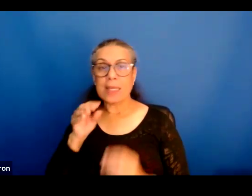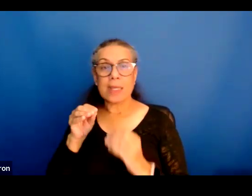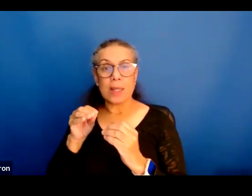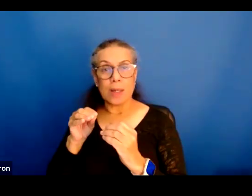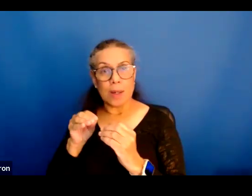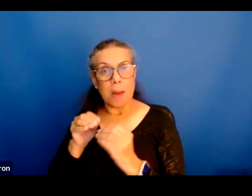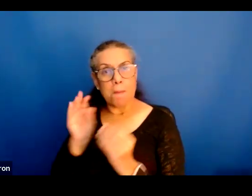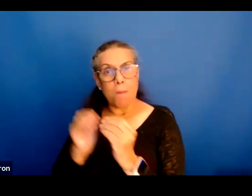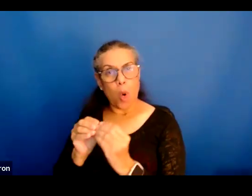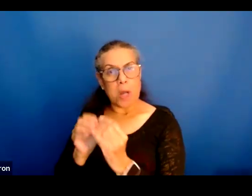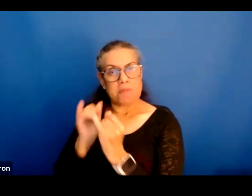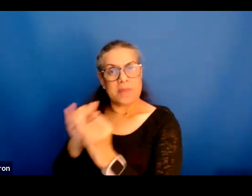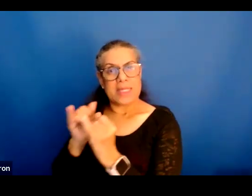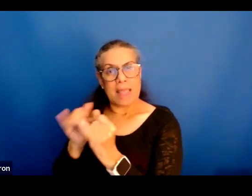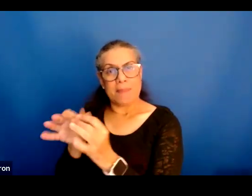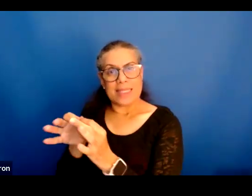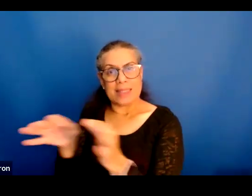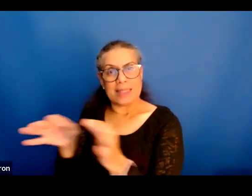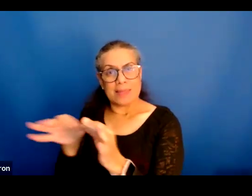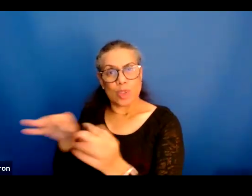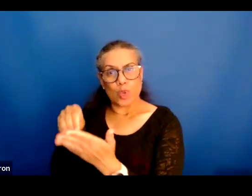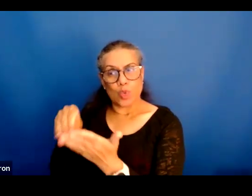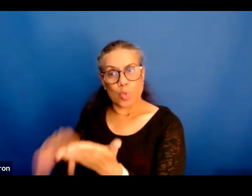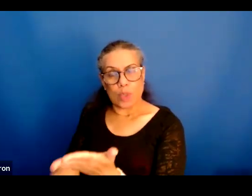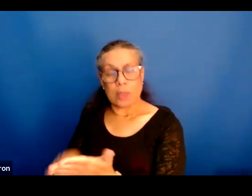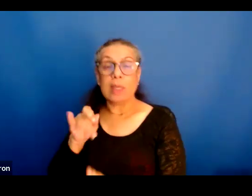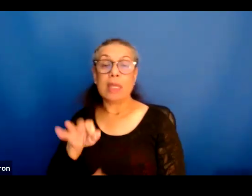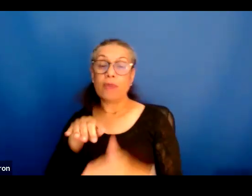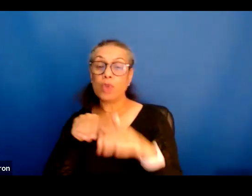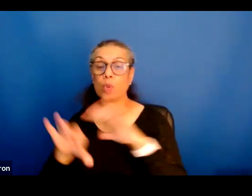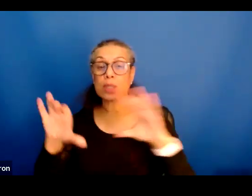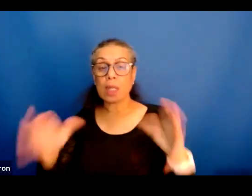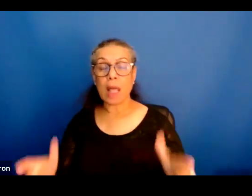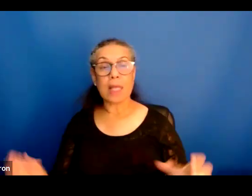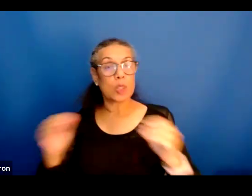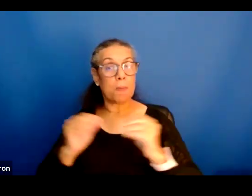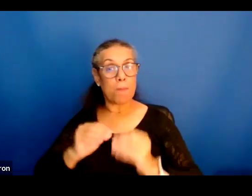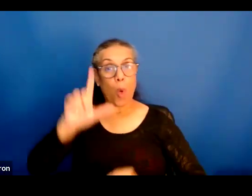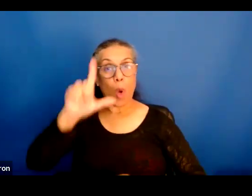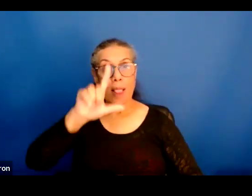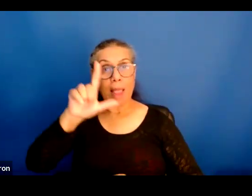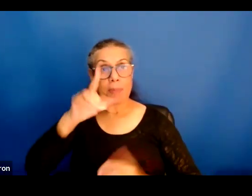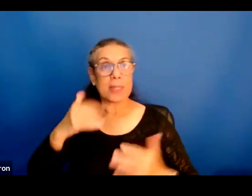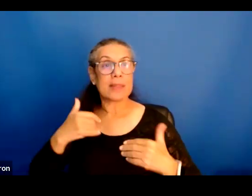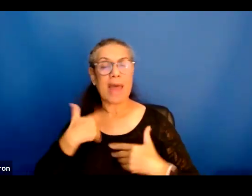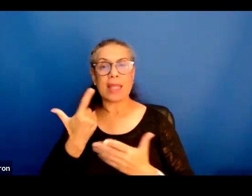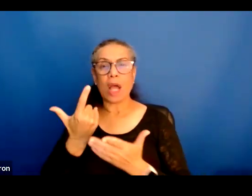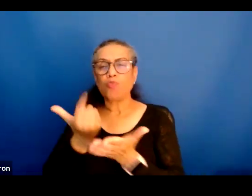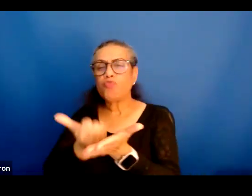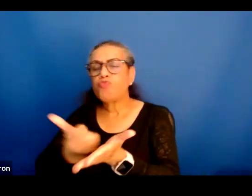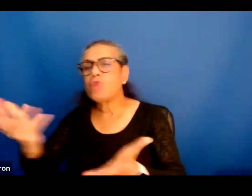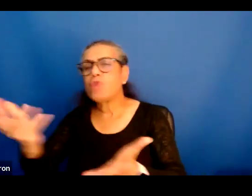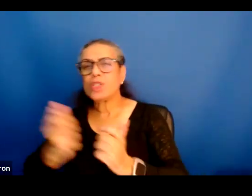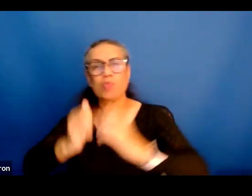of the students. We will have, if you walk into a classroom, we'll have more libraries that are more culturally rich,